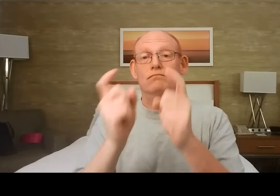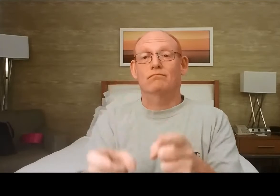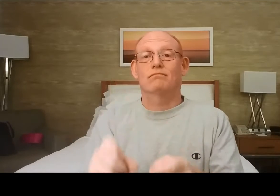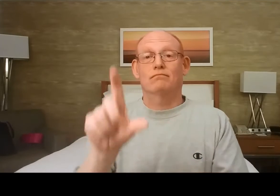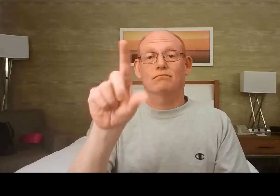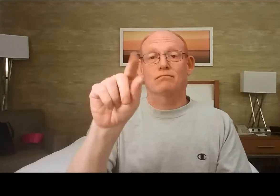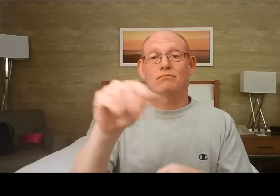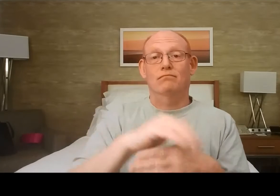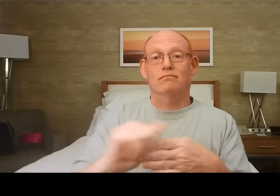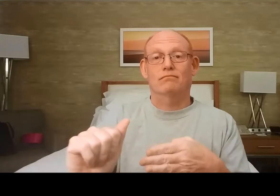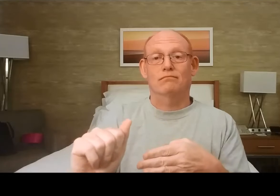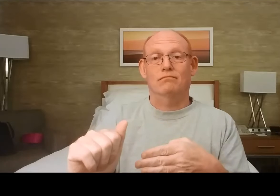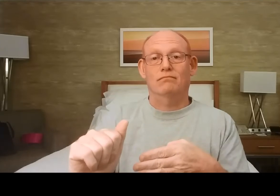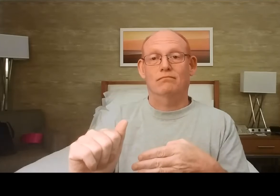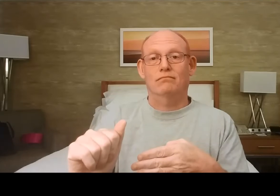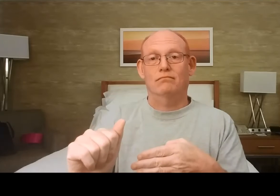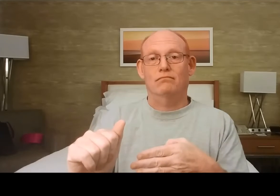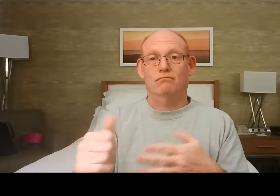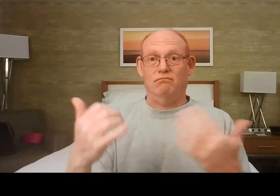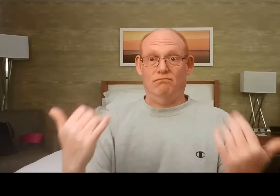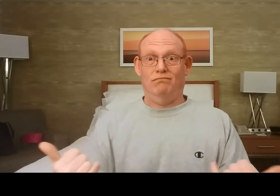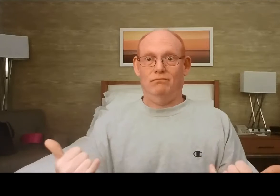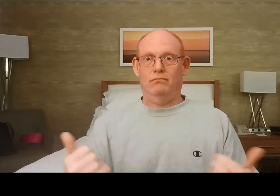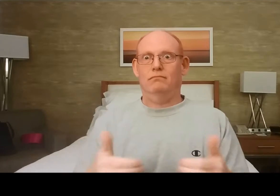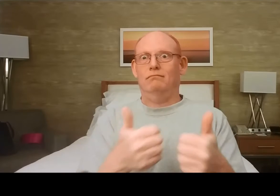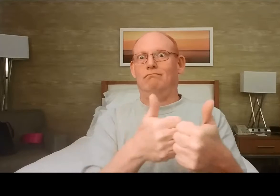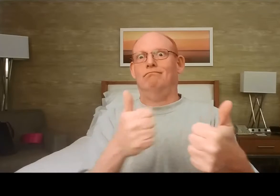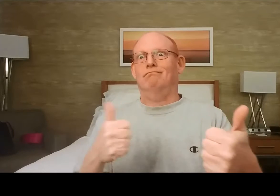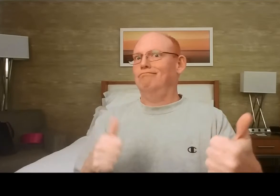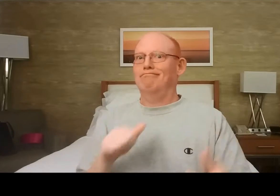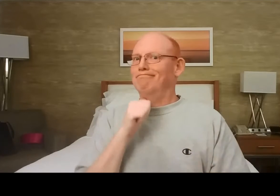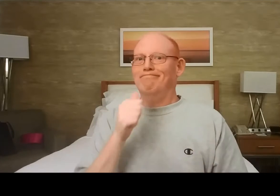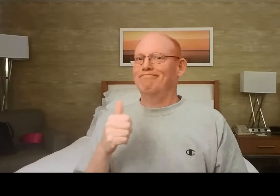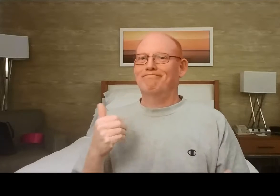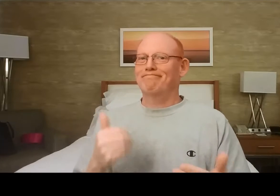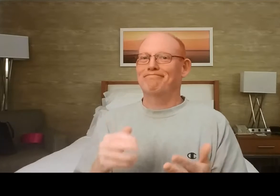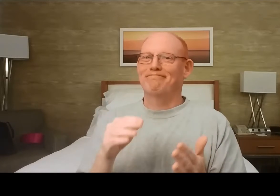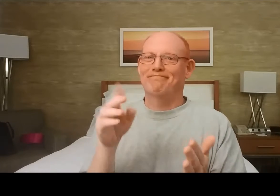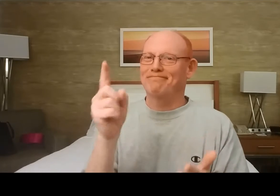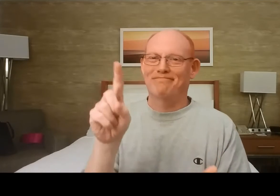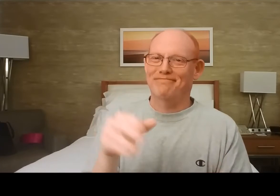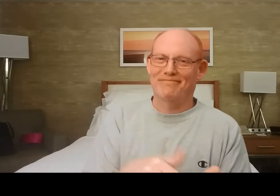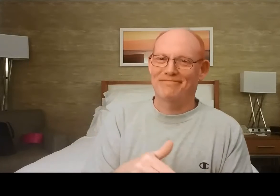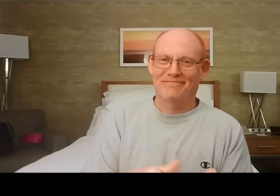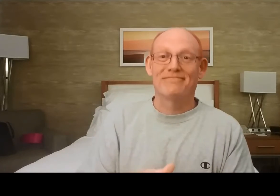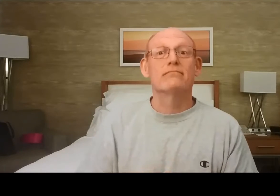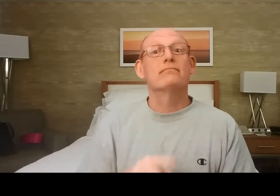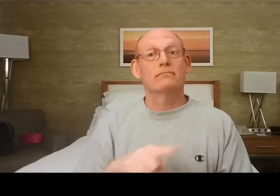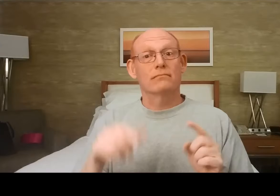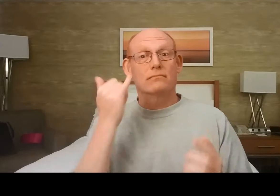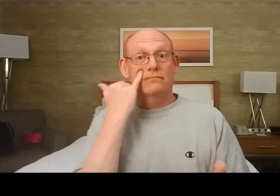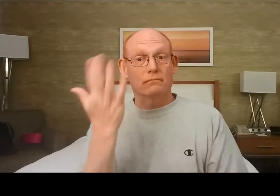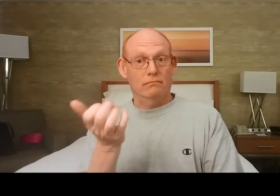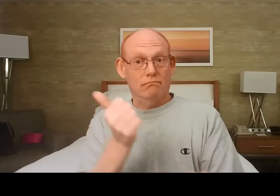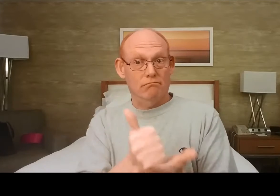As of right now, we're kind of behind on that. So it would be cool if you want to help the